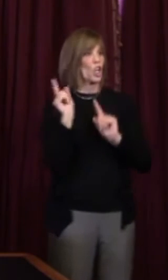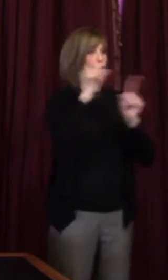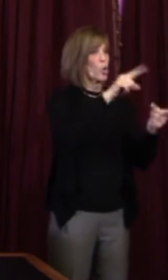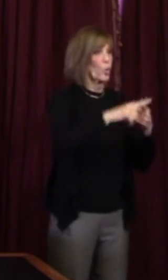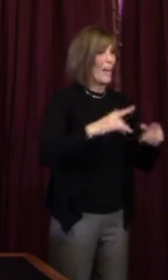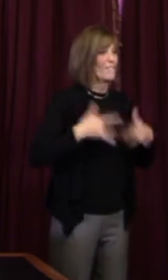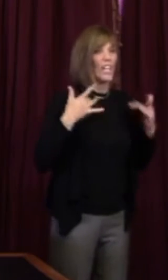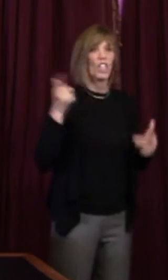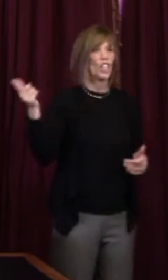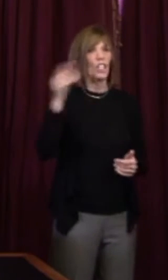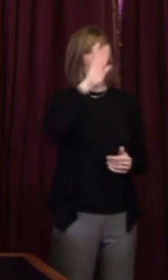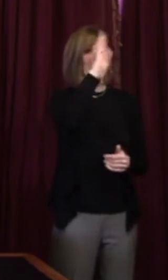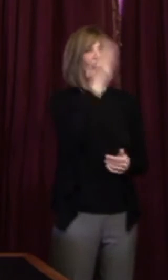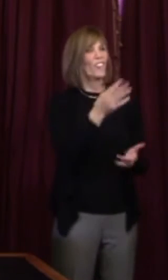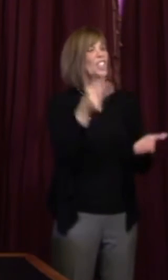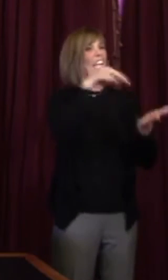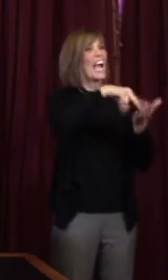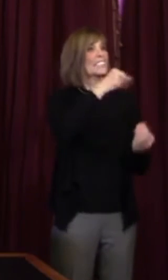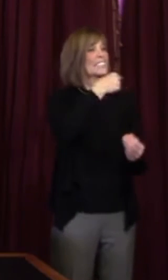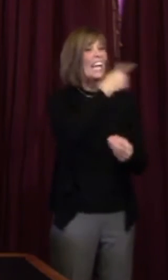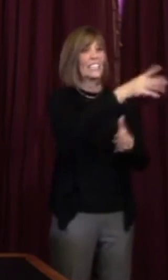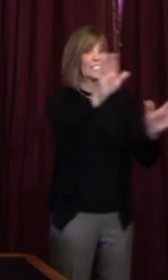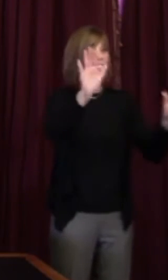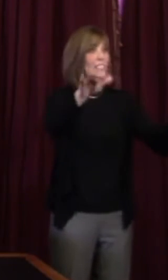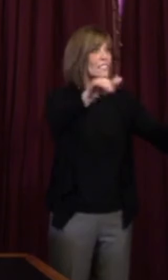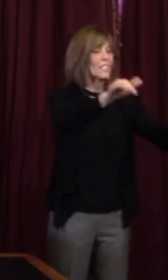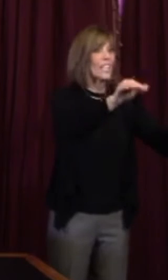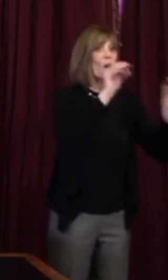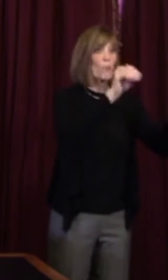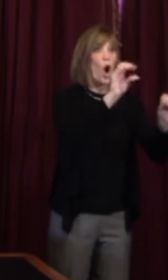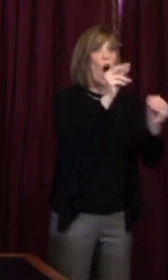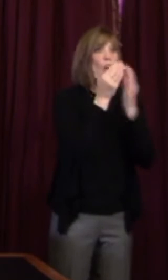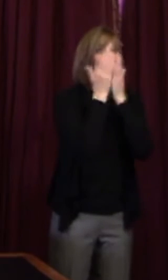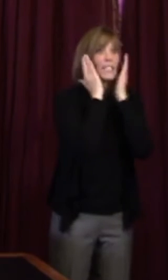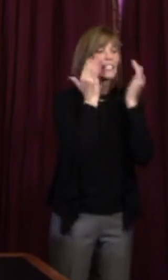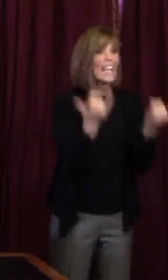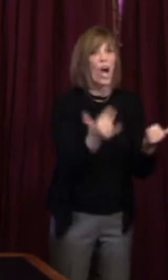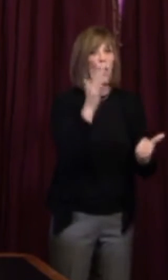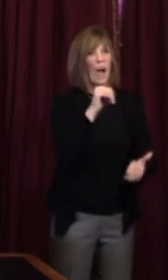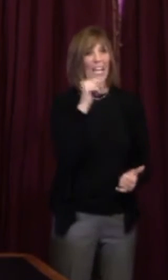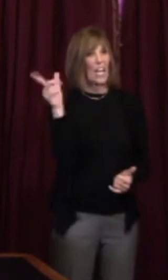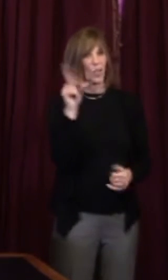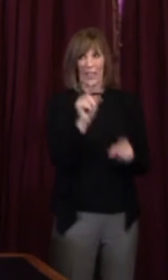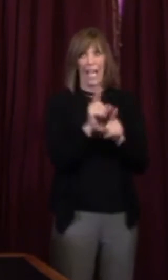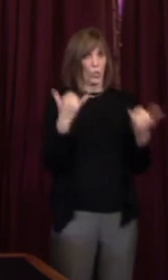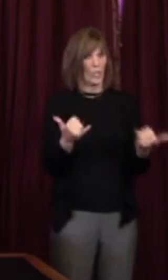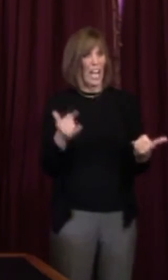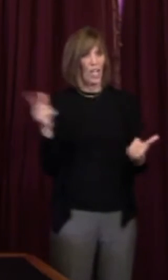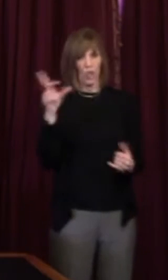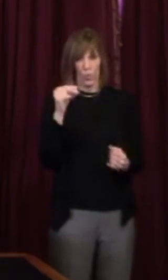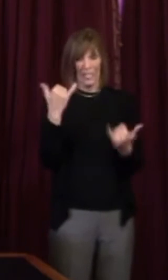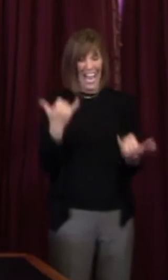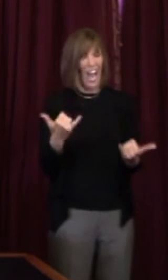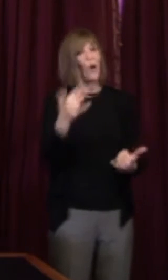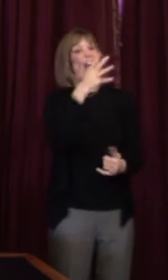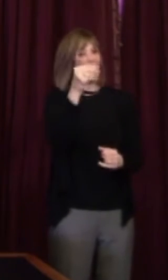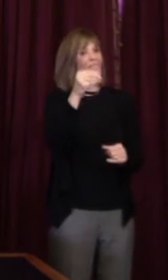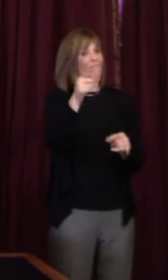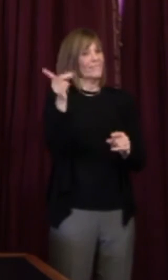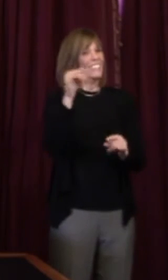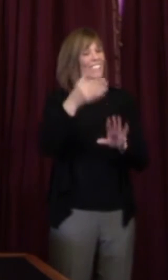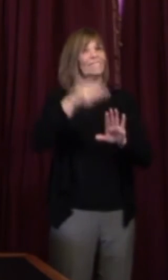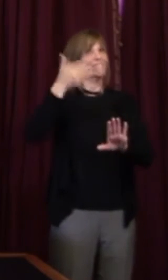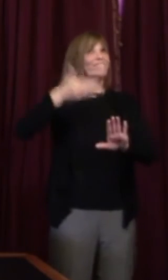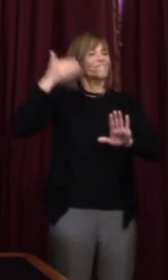events, have you never stood up there and encouraged people to wear a mask, like you are today and like you've done a